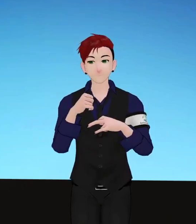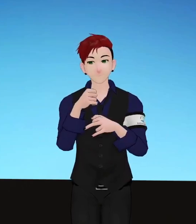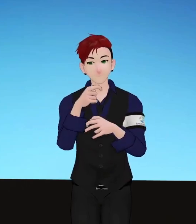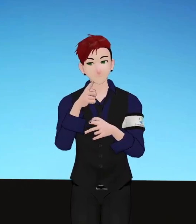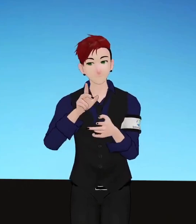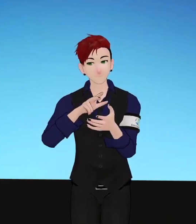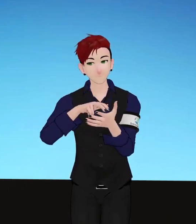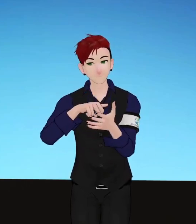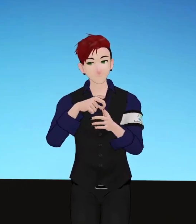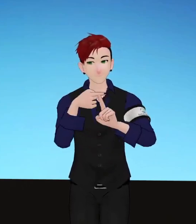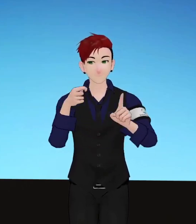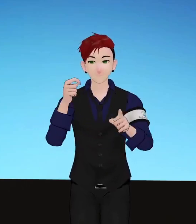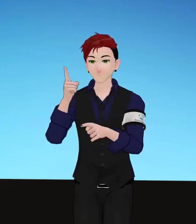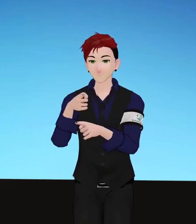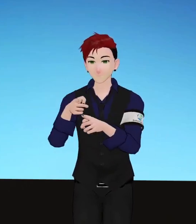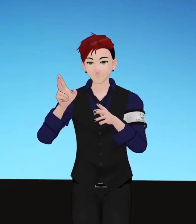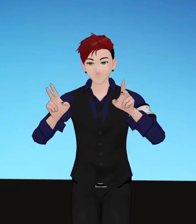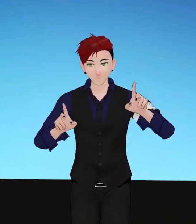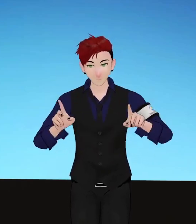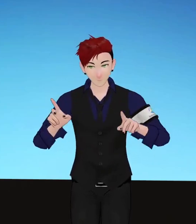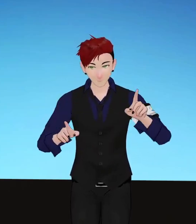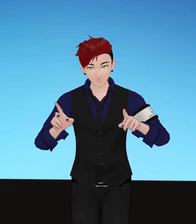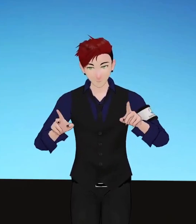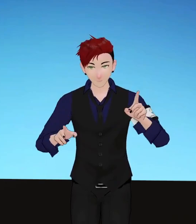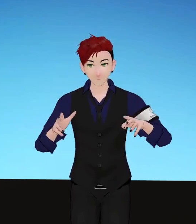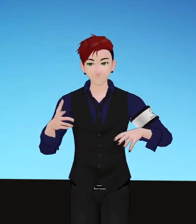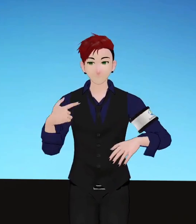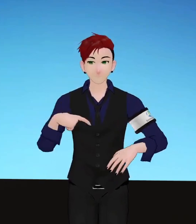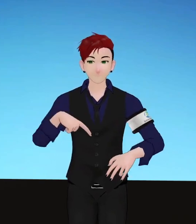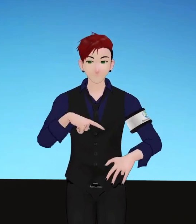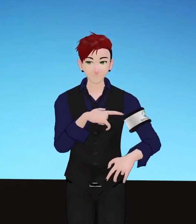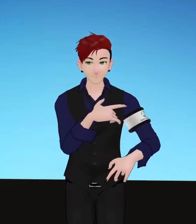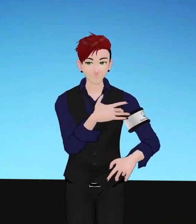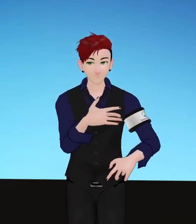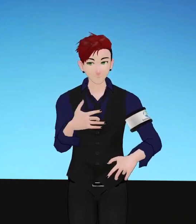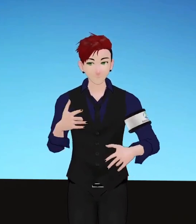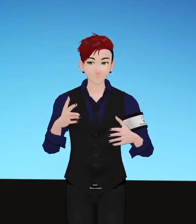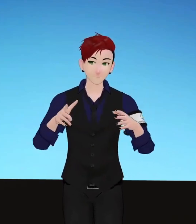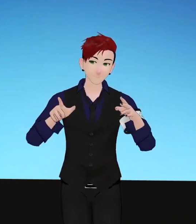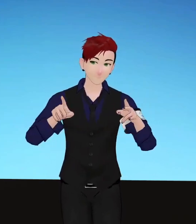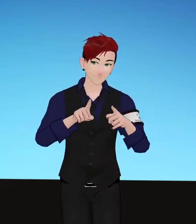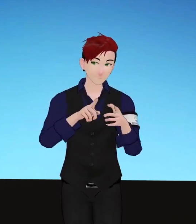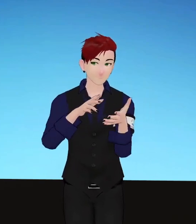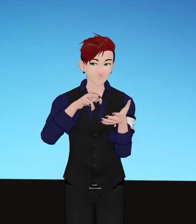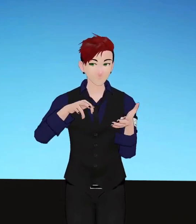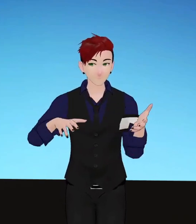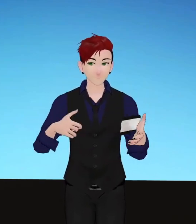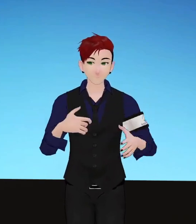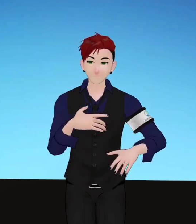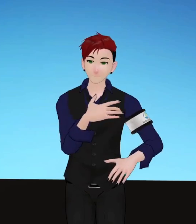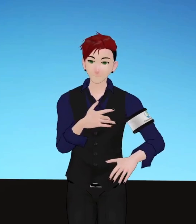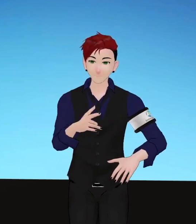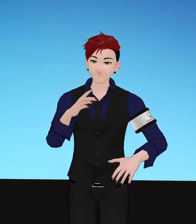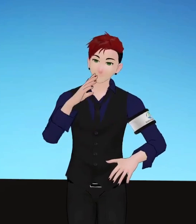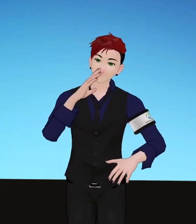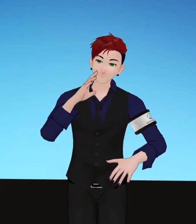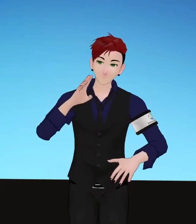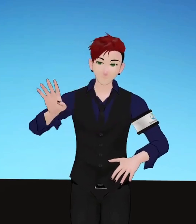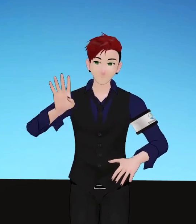people, because we tend to, as students, neglect that vital resource